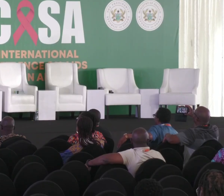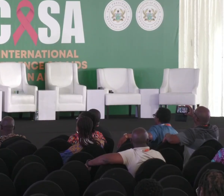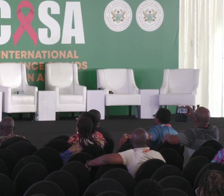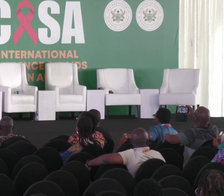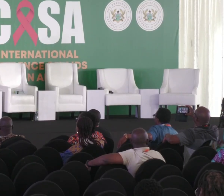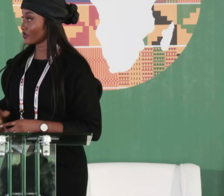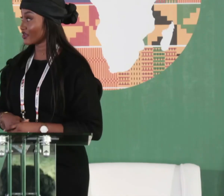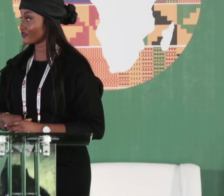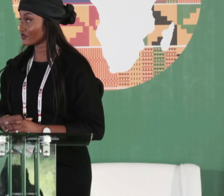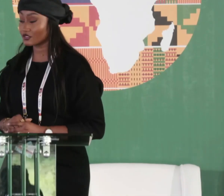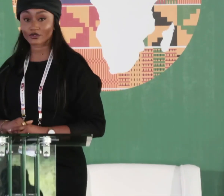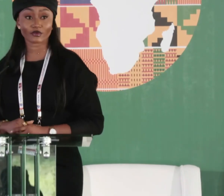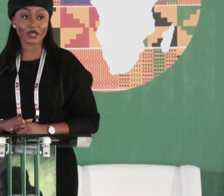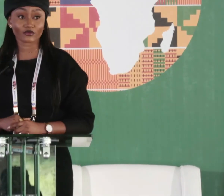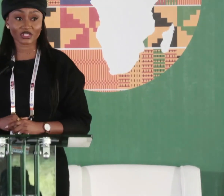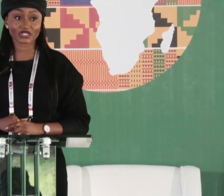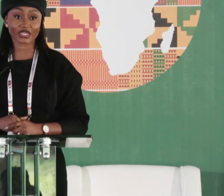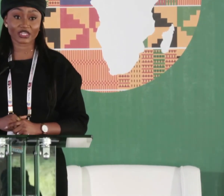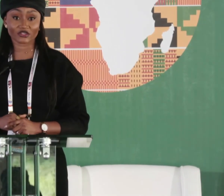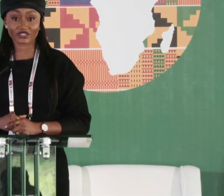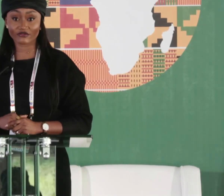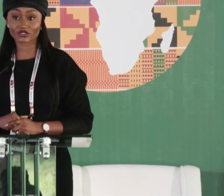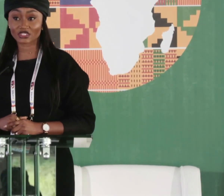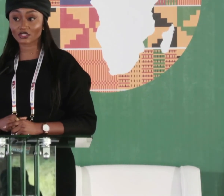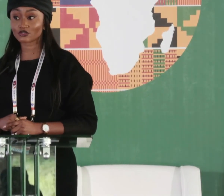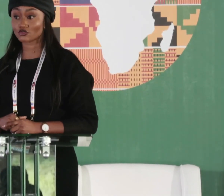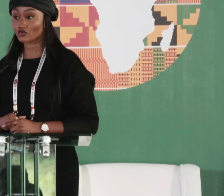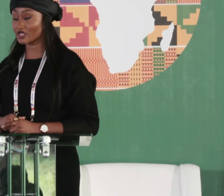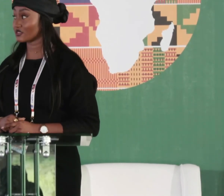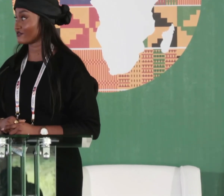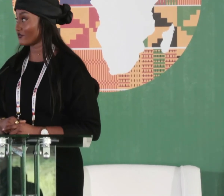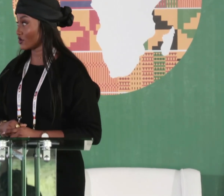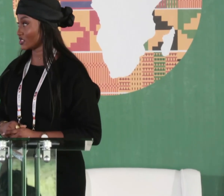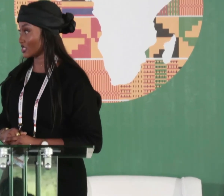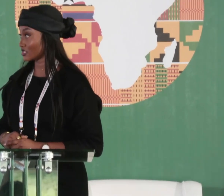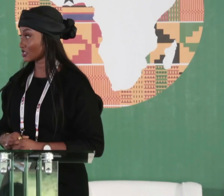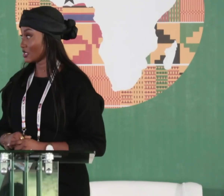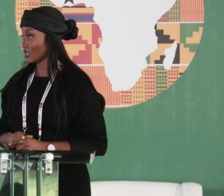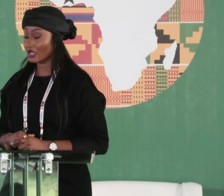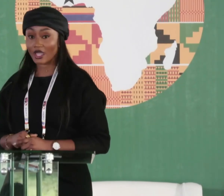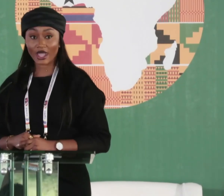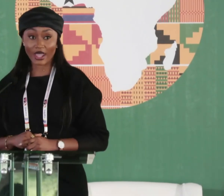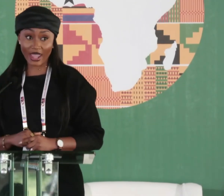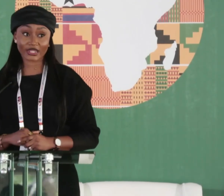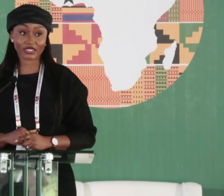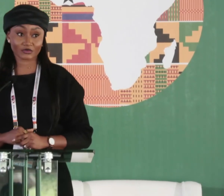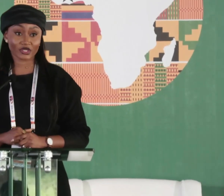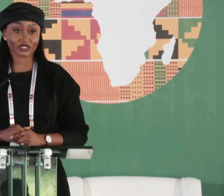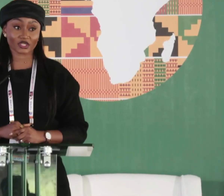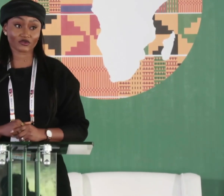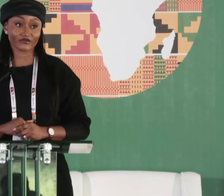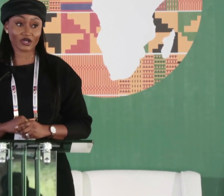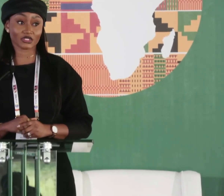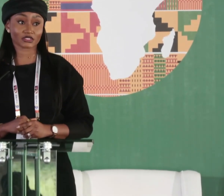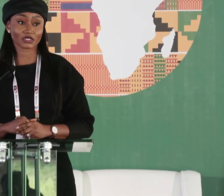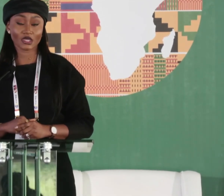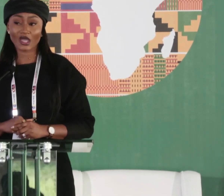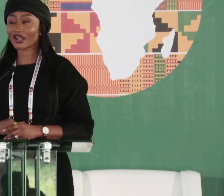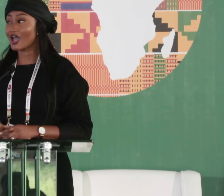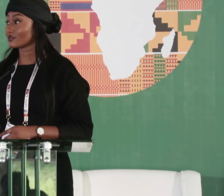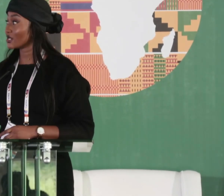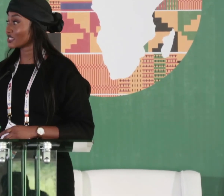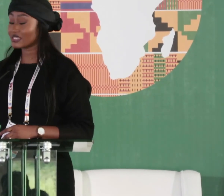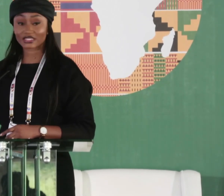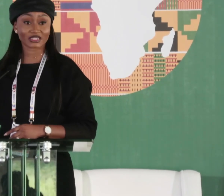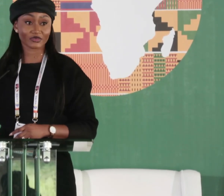study, 153 women within the age of 17 to 24 years had experienced sexual violence, and